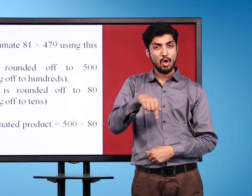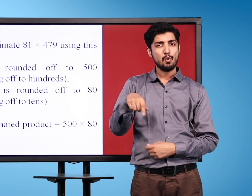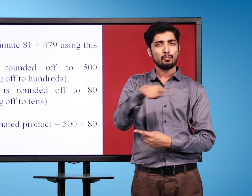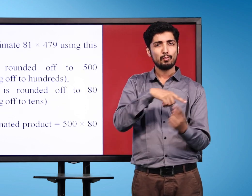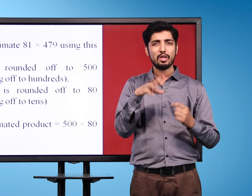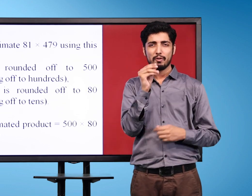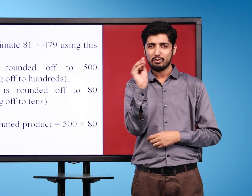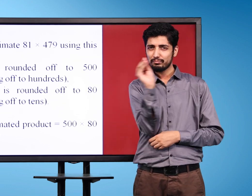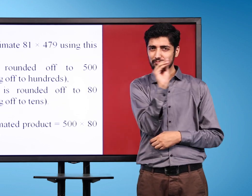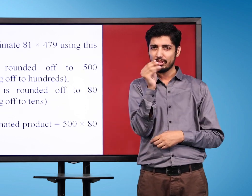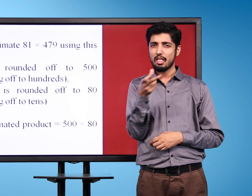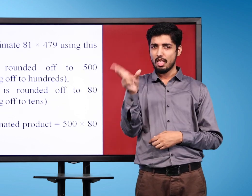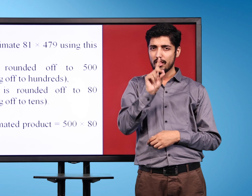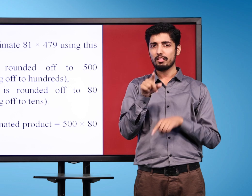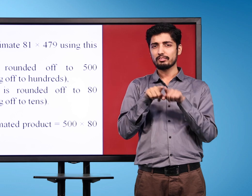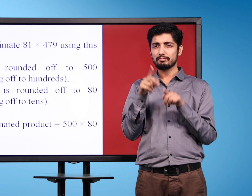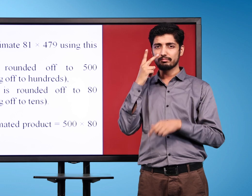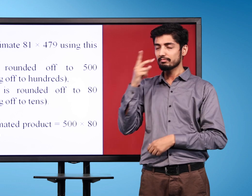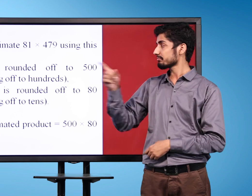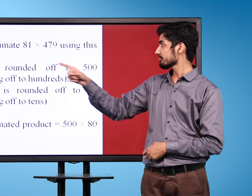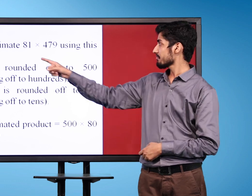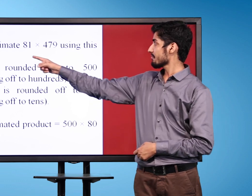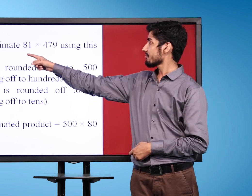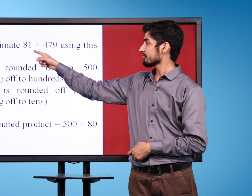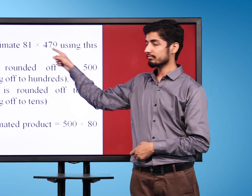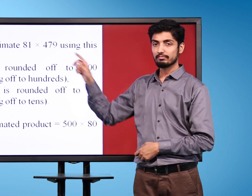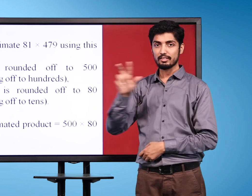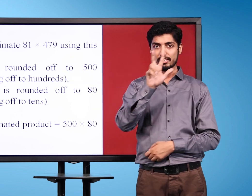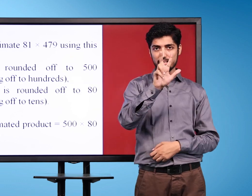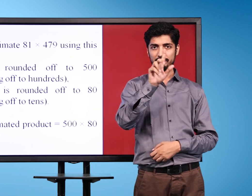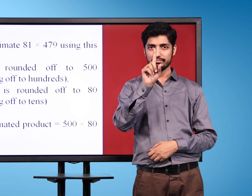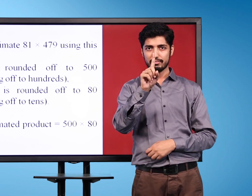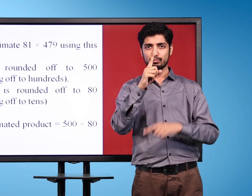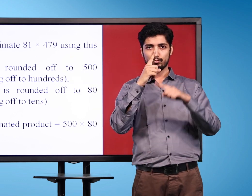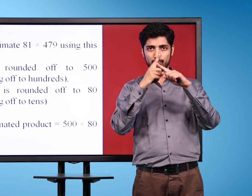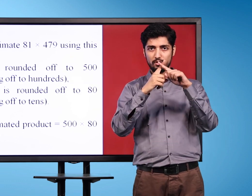Now, estimate 81 multiplied by 479 using this rule.